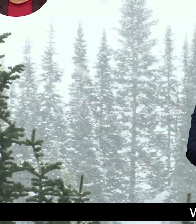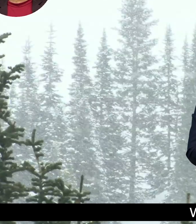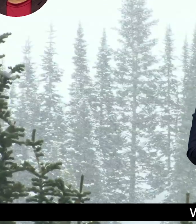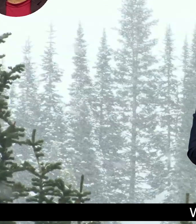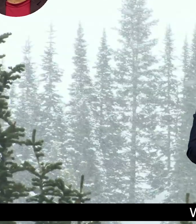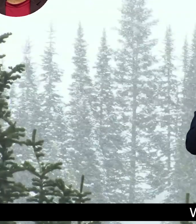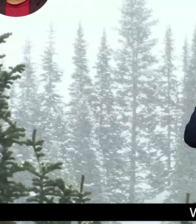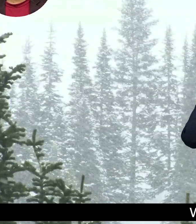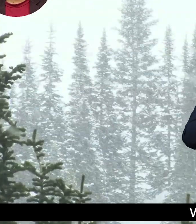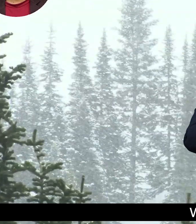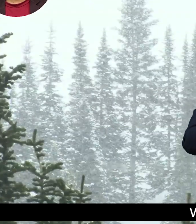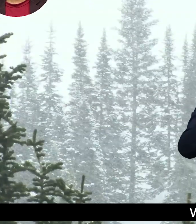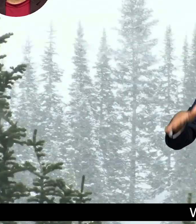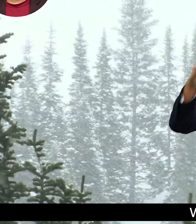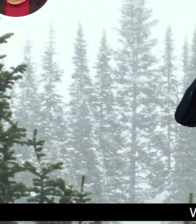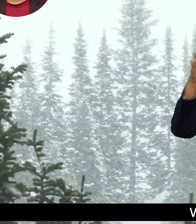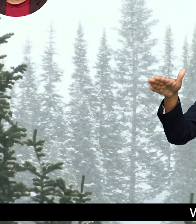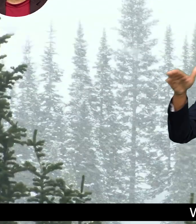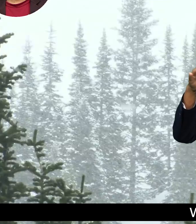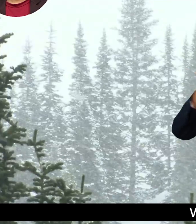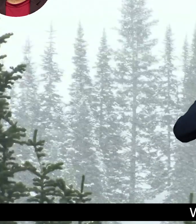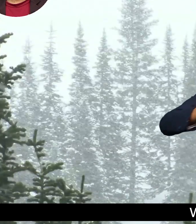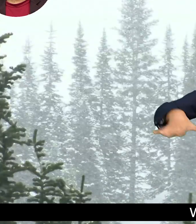Work of glaciers.